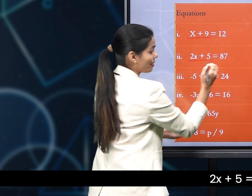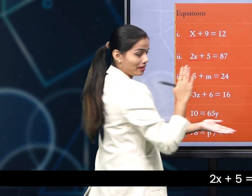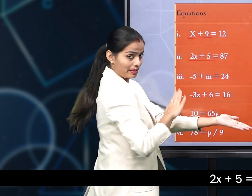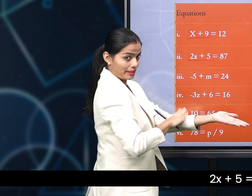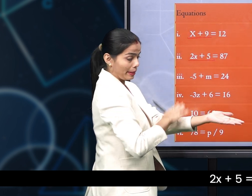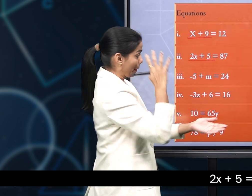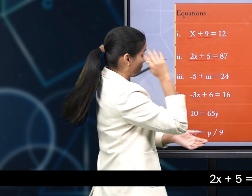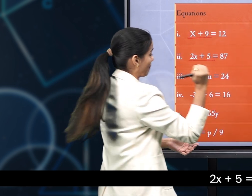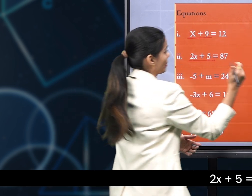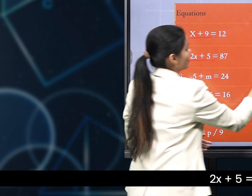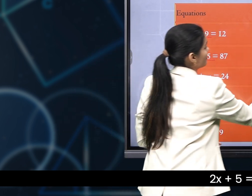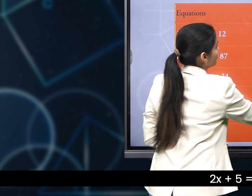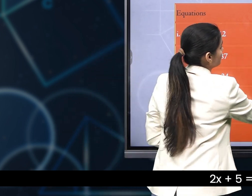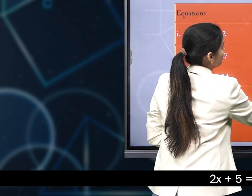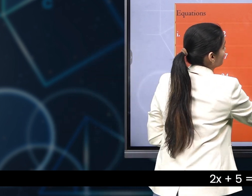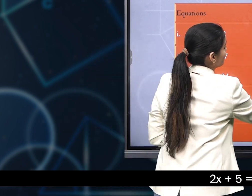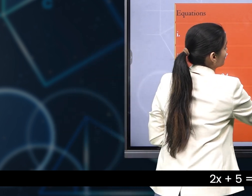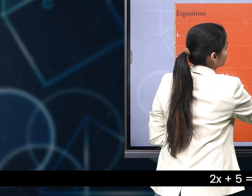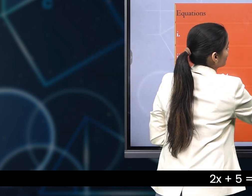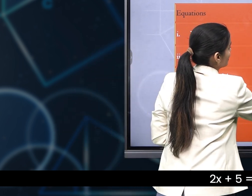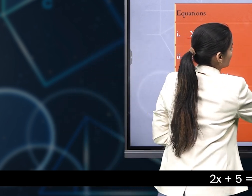2x plus 5 is equal to 87.